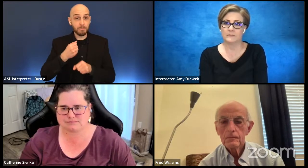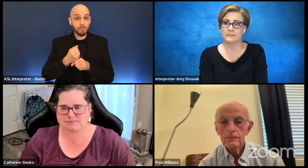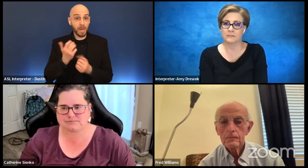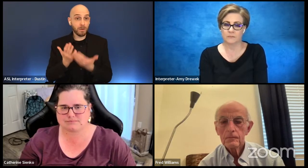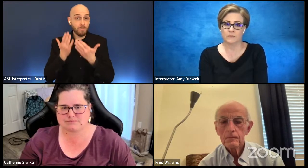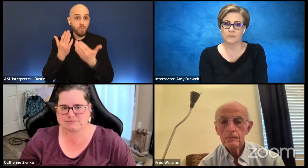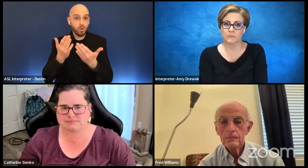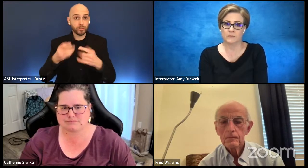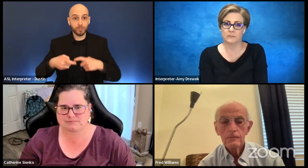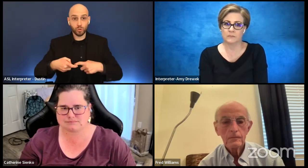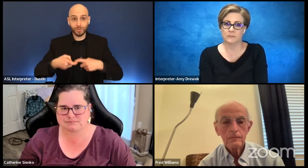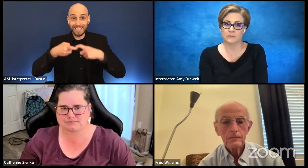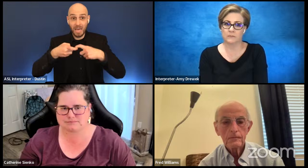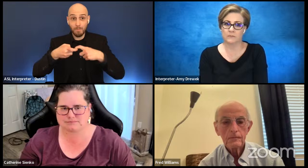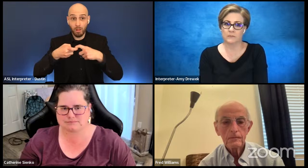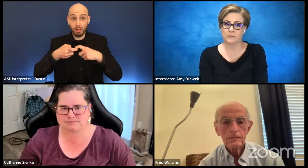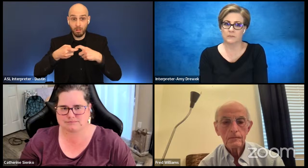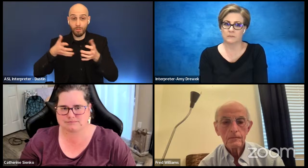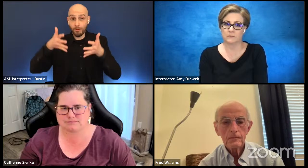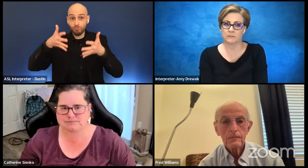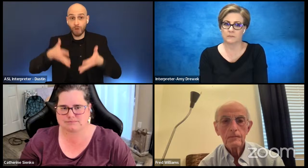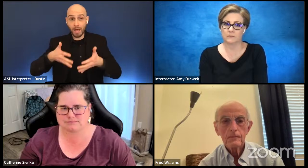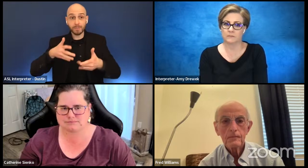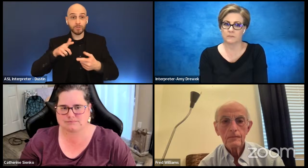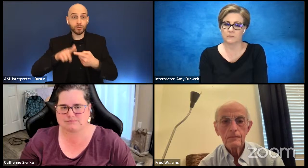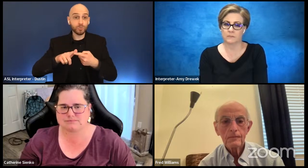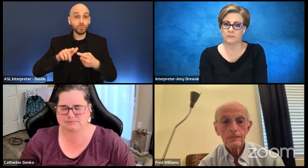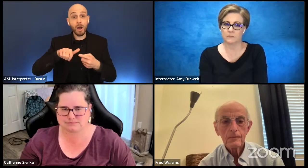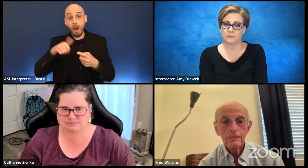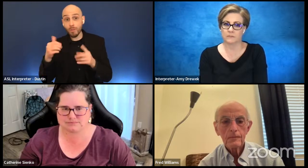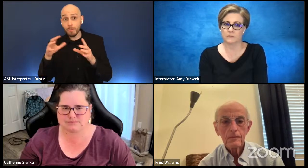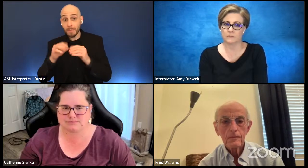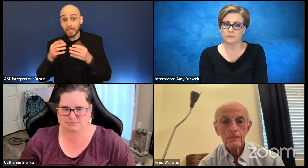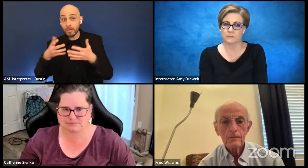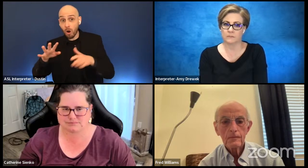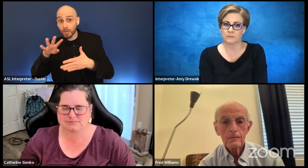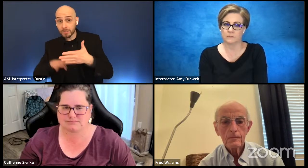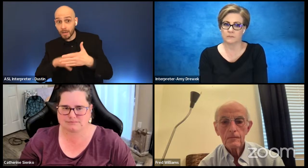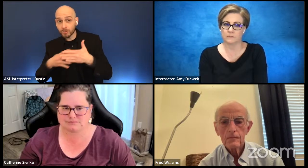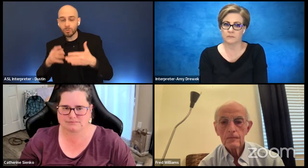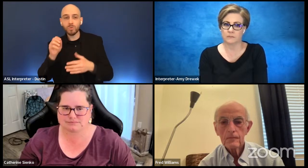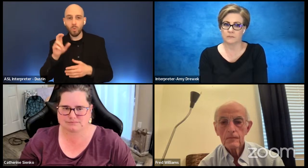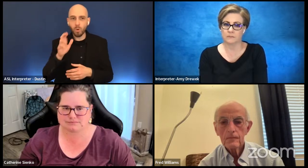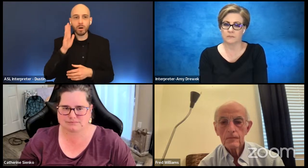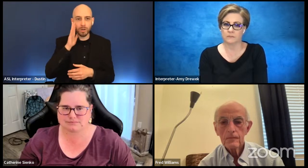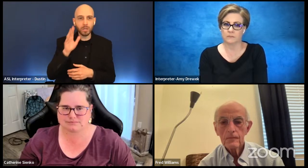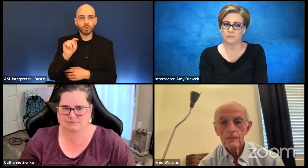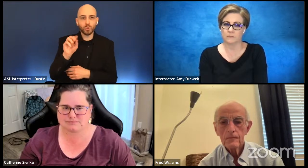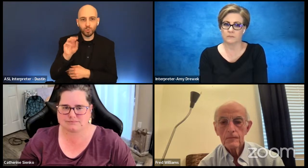this to another meeting, either scheduled or to be scheduled. Oh.